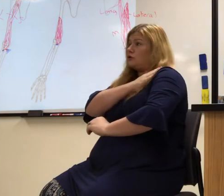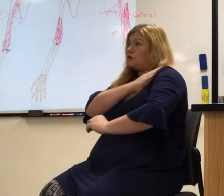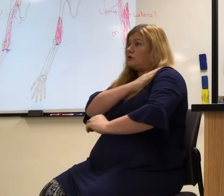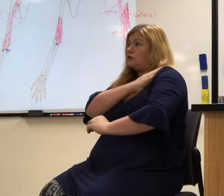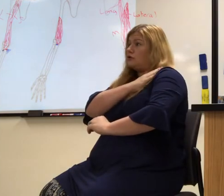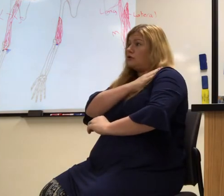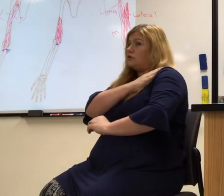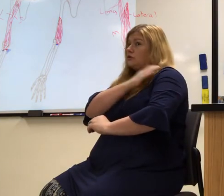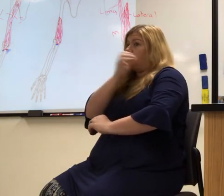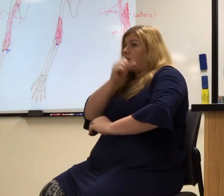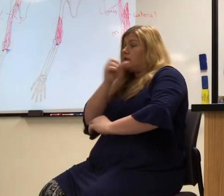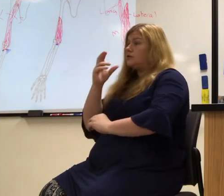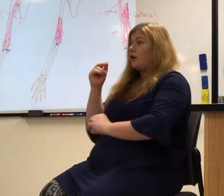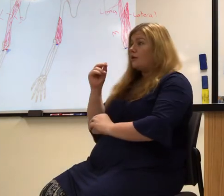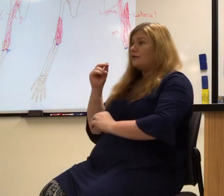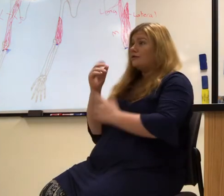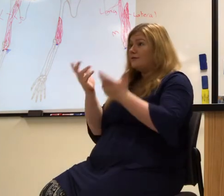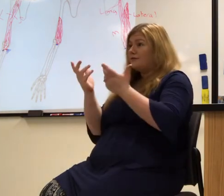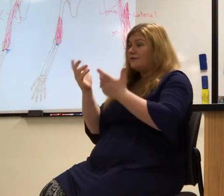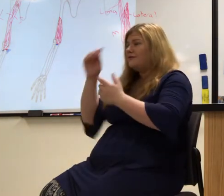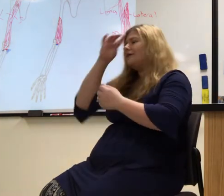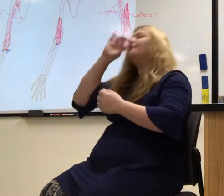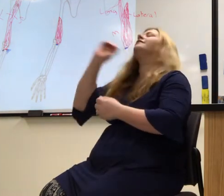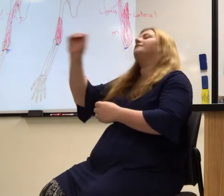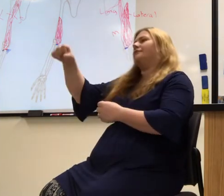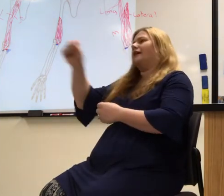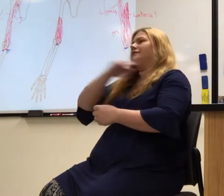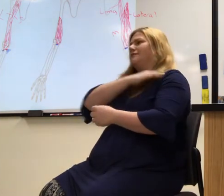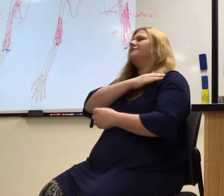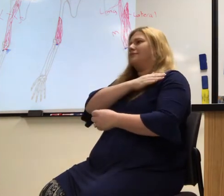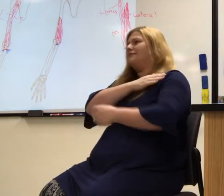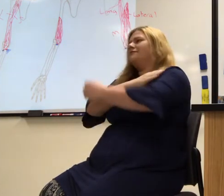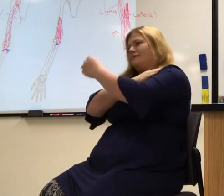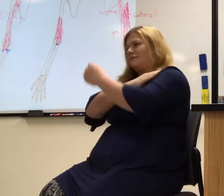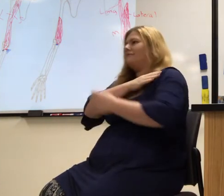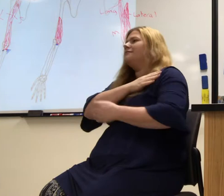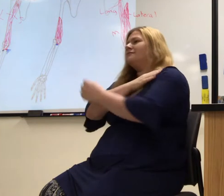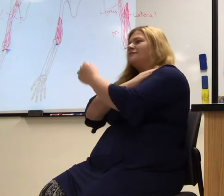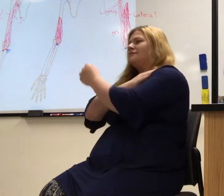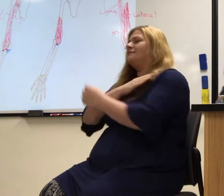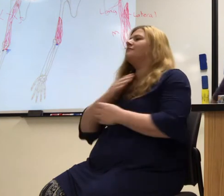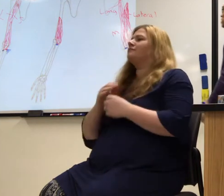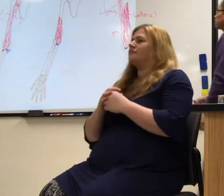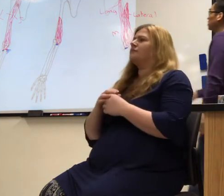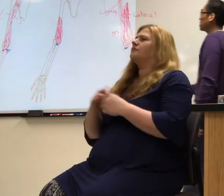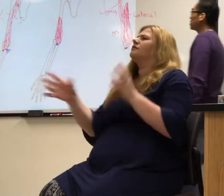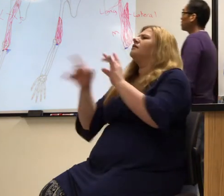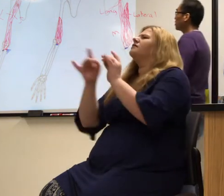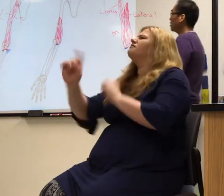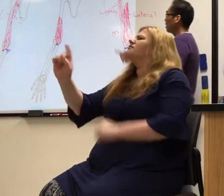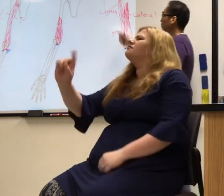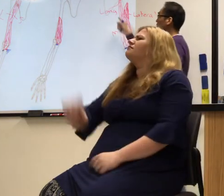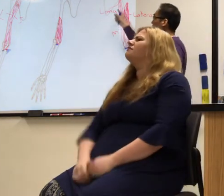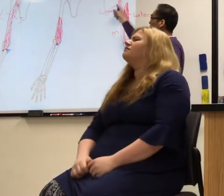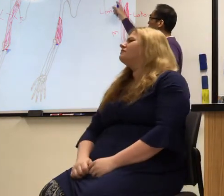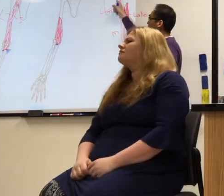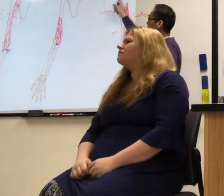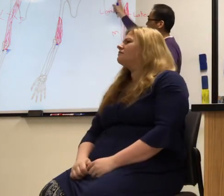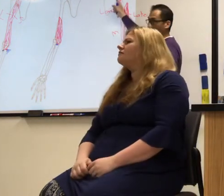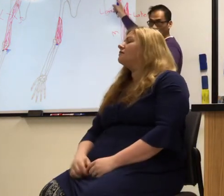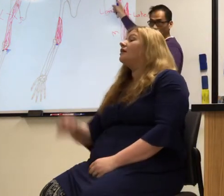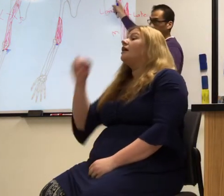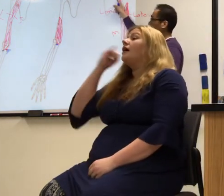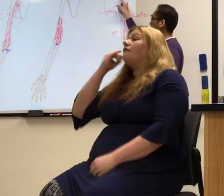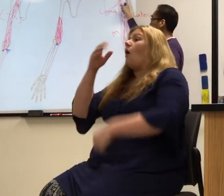The answer is, I'll let you think about it. The answer is yes. What does it attach? If you attach